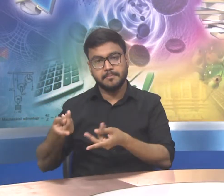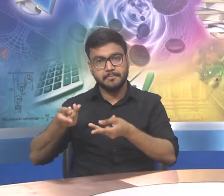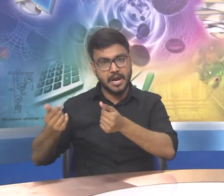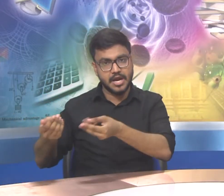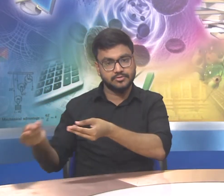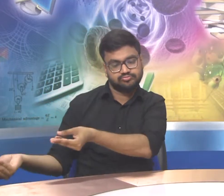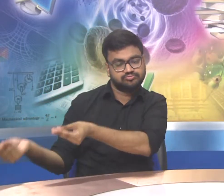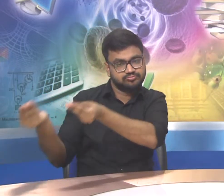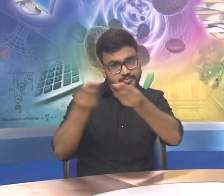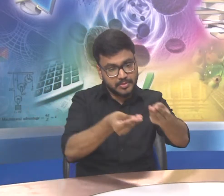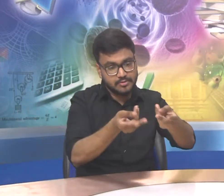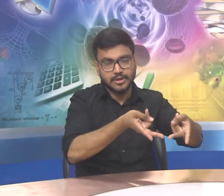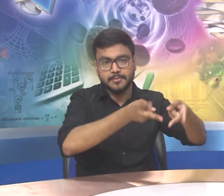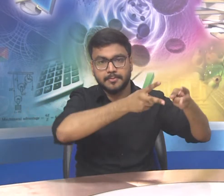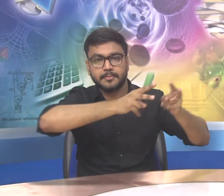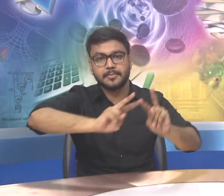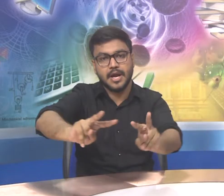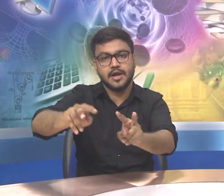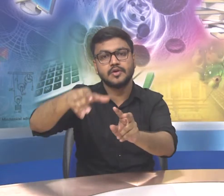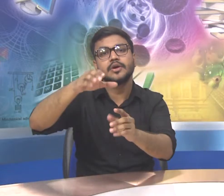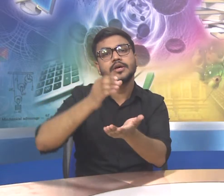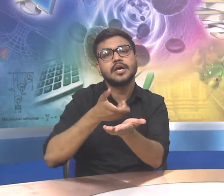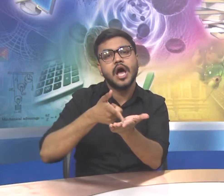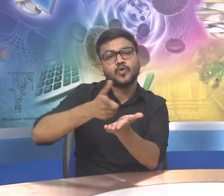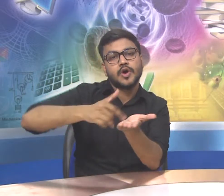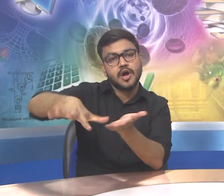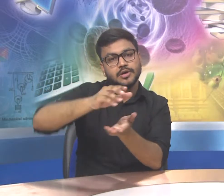and state cooperative banks.